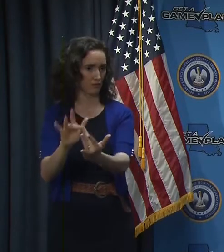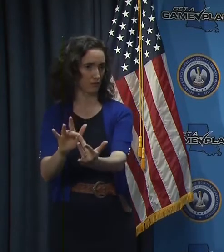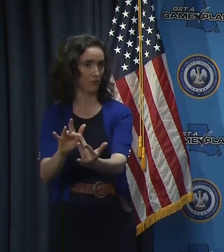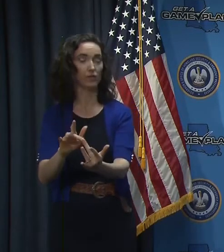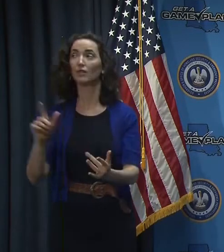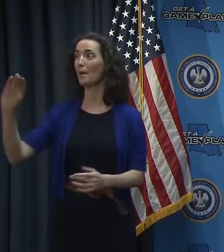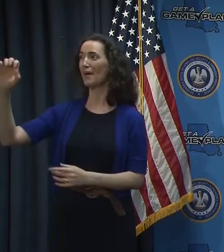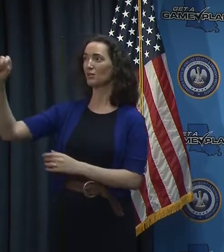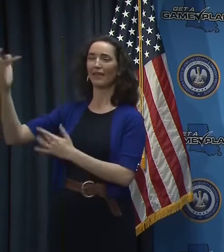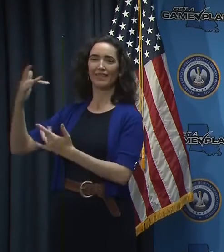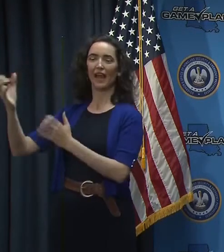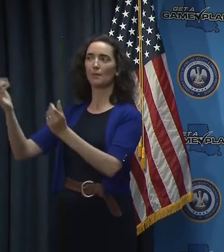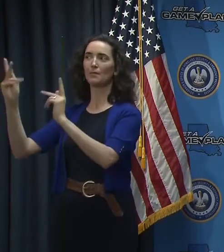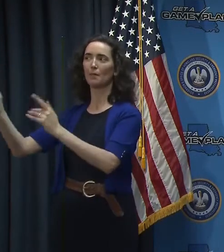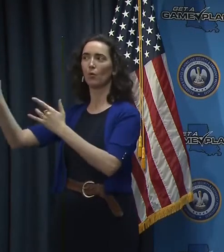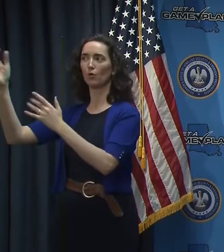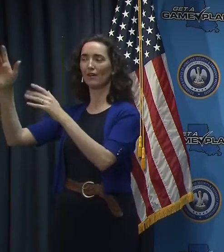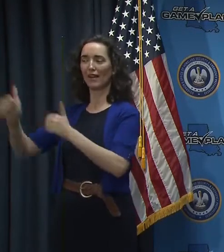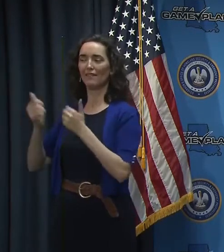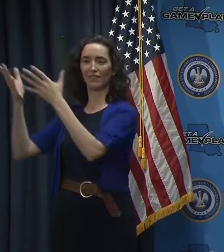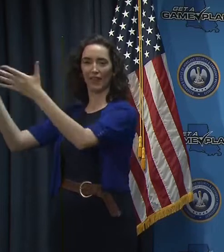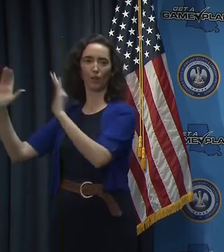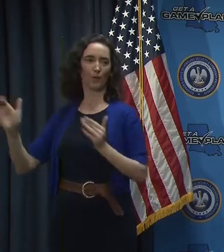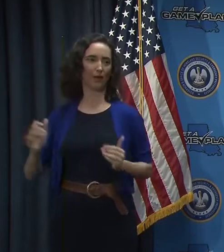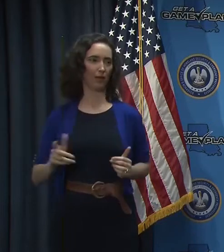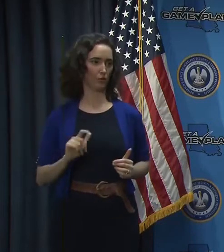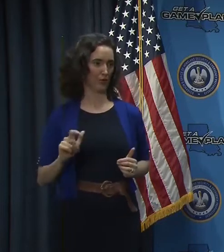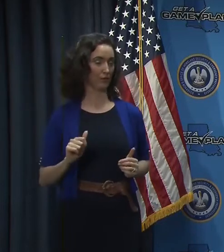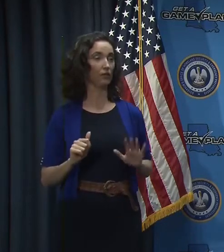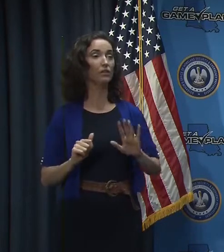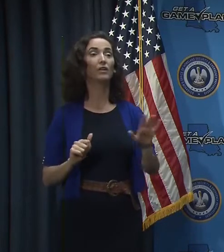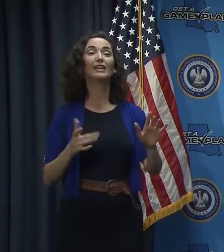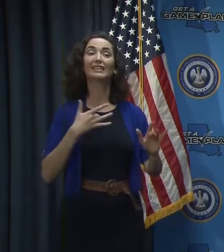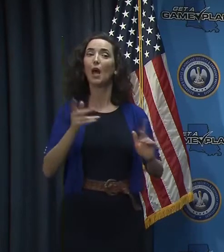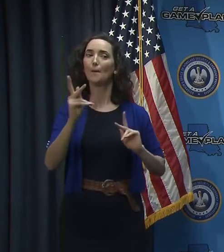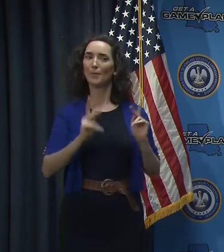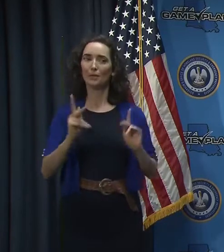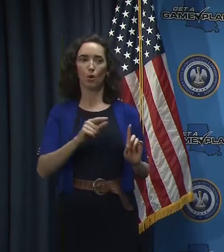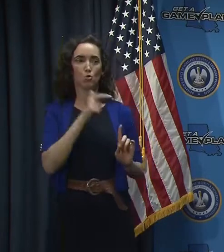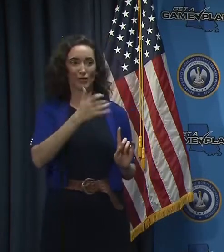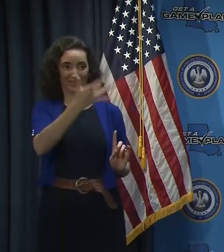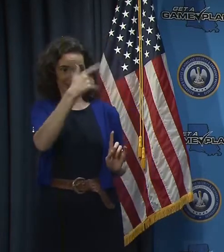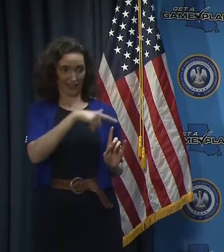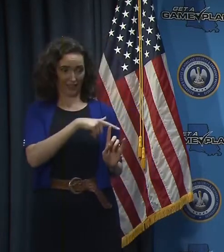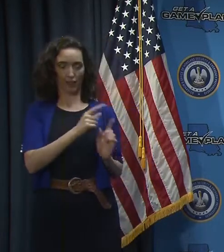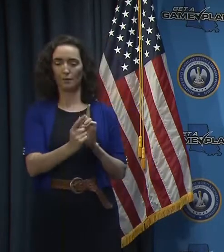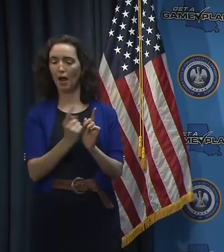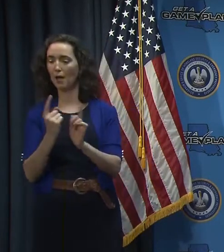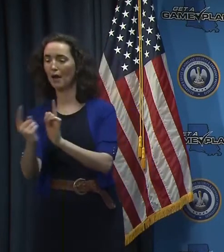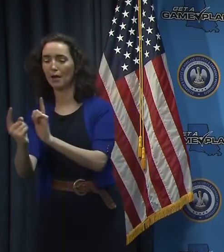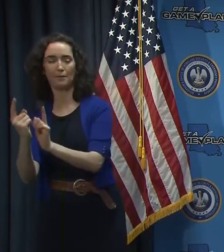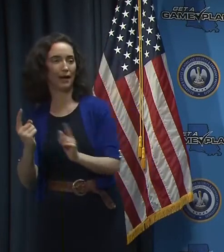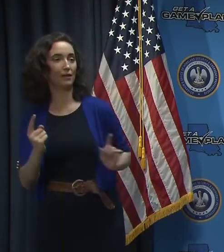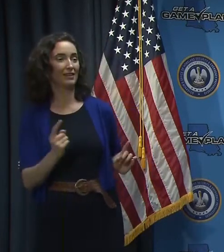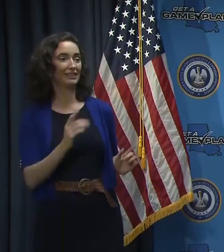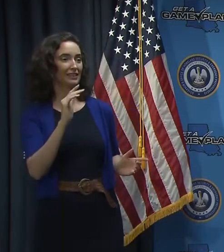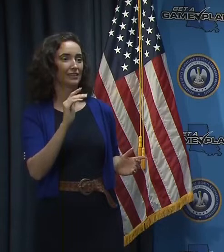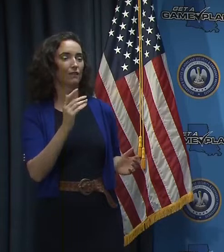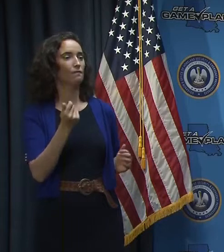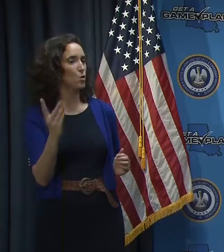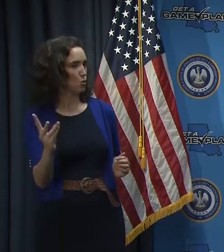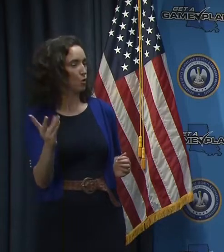number of contacts that they're reaching now is much less than the average of 10. People are staying at home, so there's fewer people that we're having to track. So it